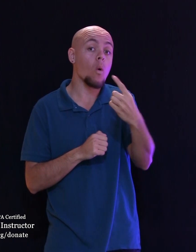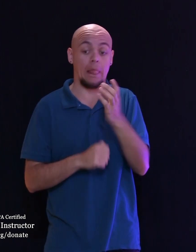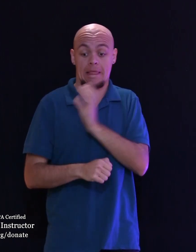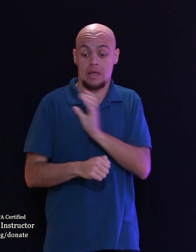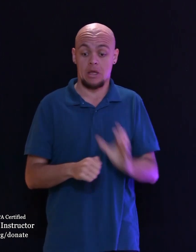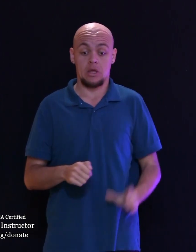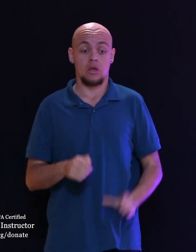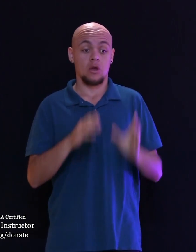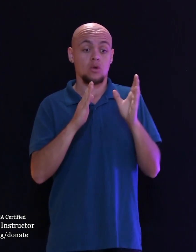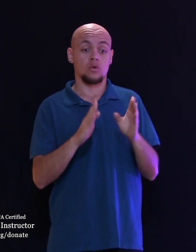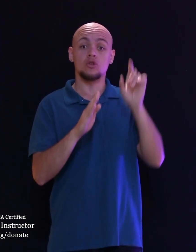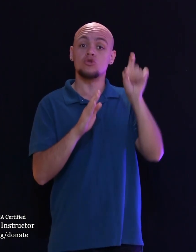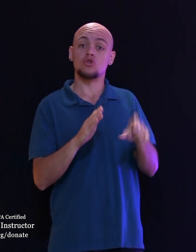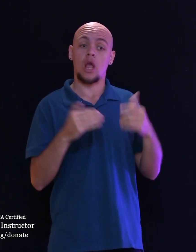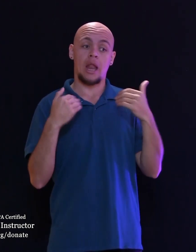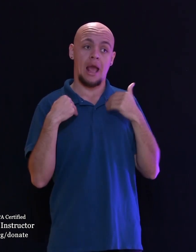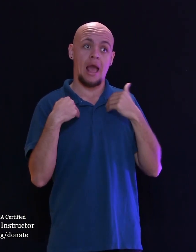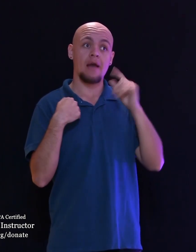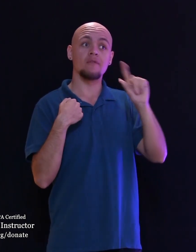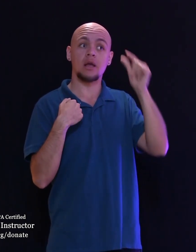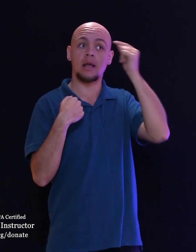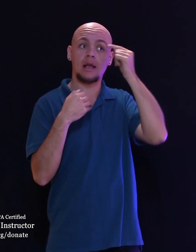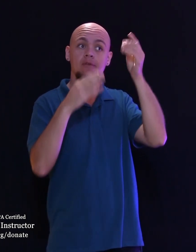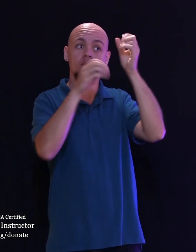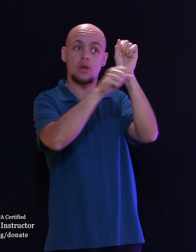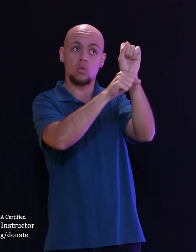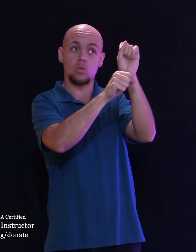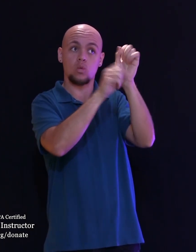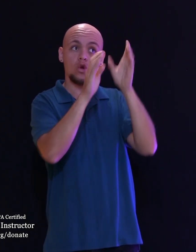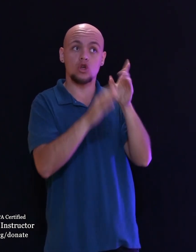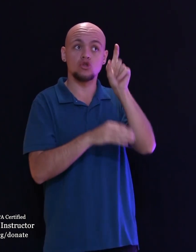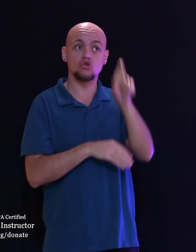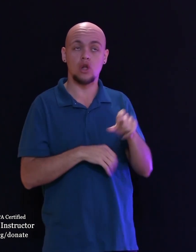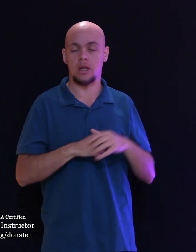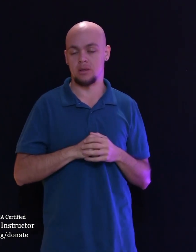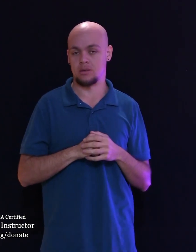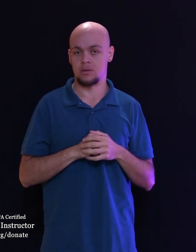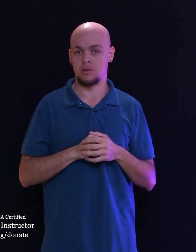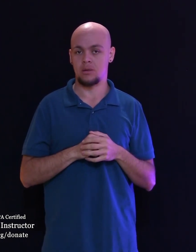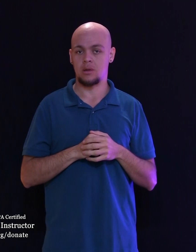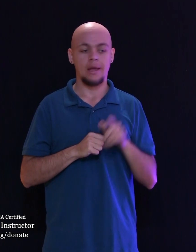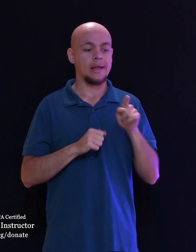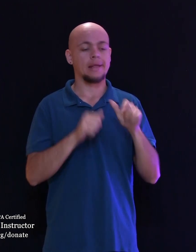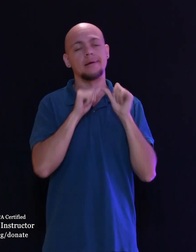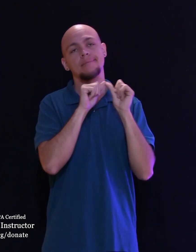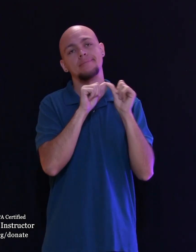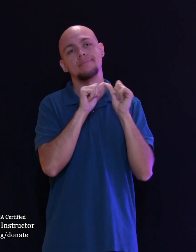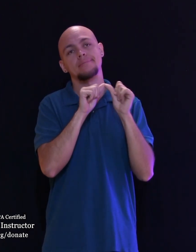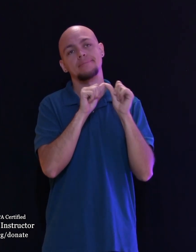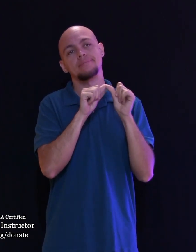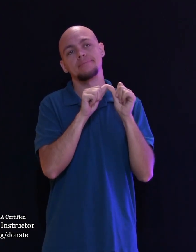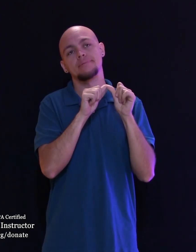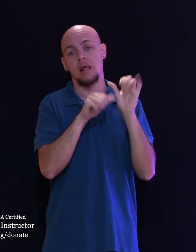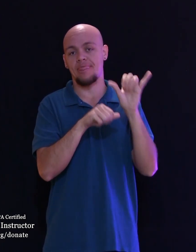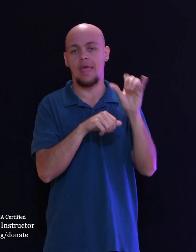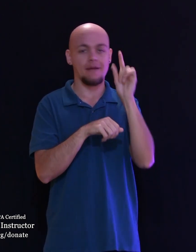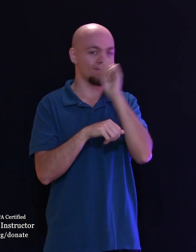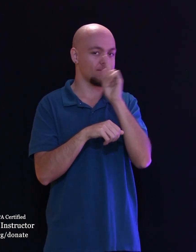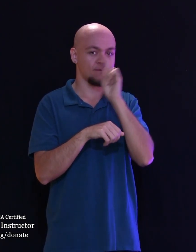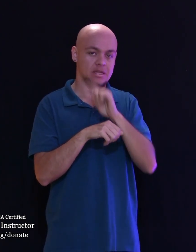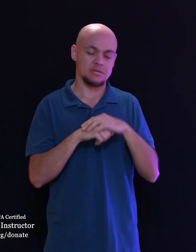be allowed to hold office and be in the government. And he perpetrates this whole Christian nation myth.